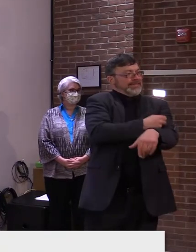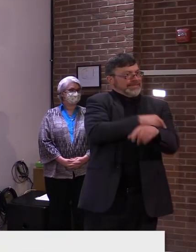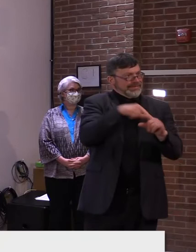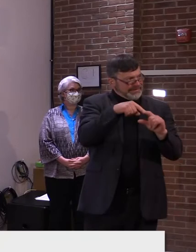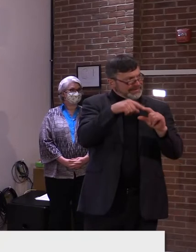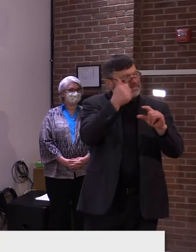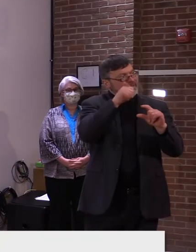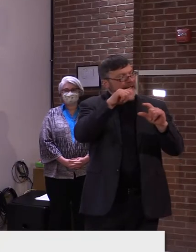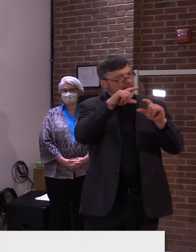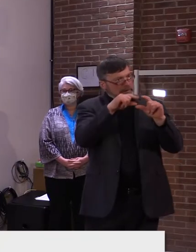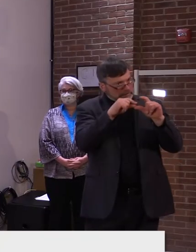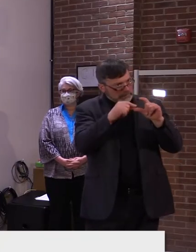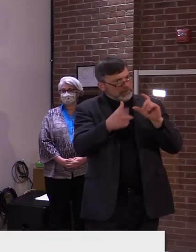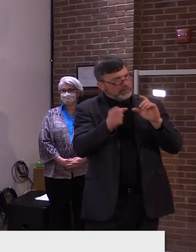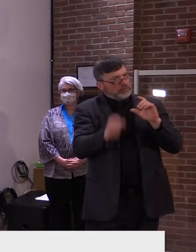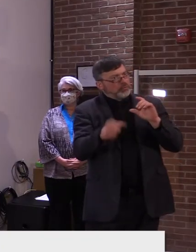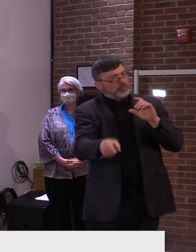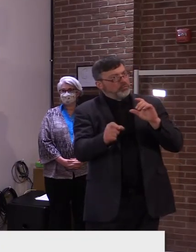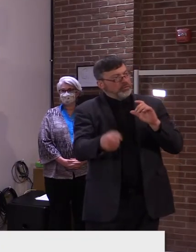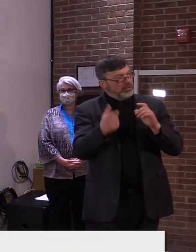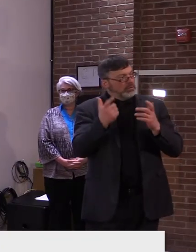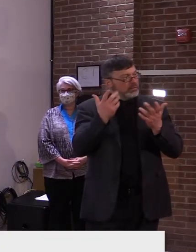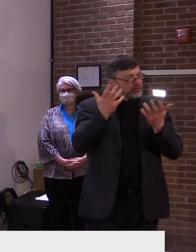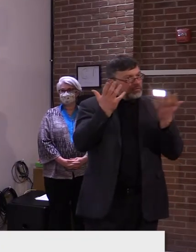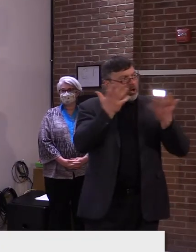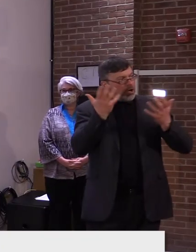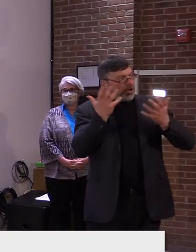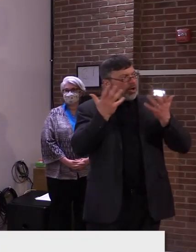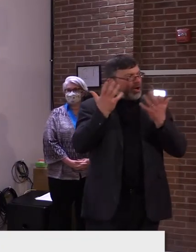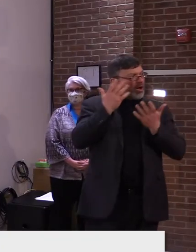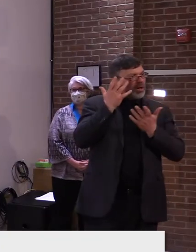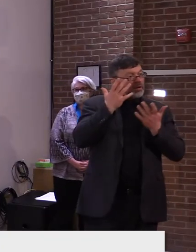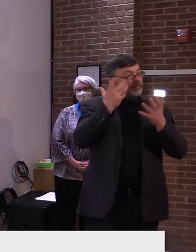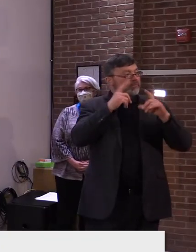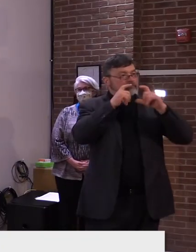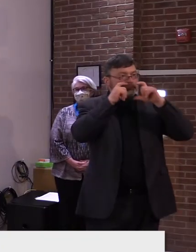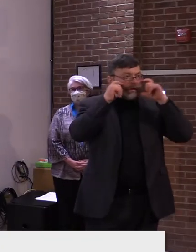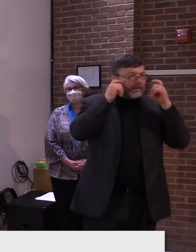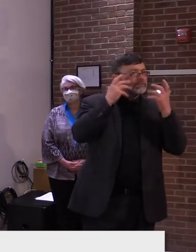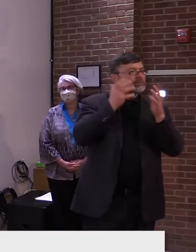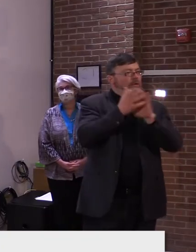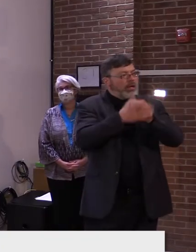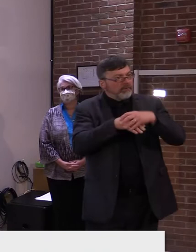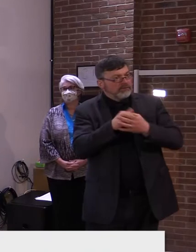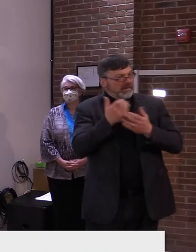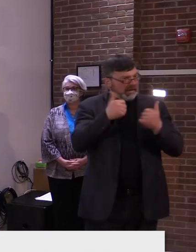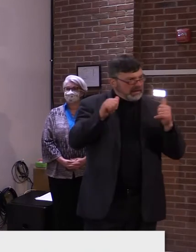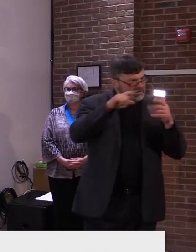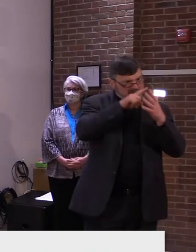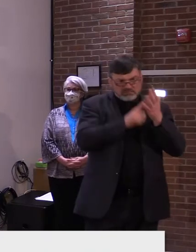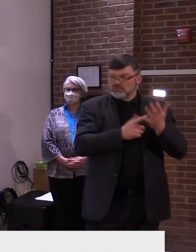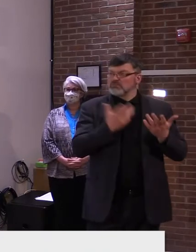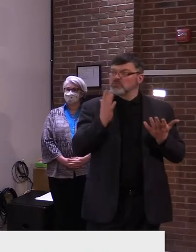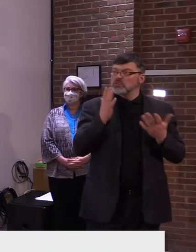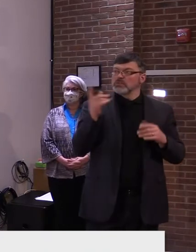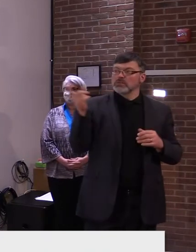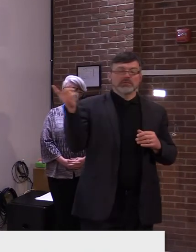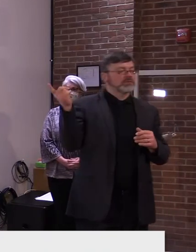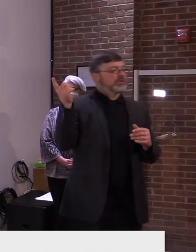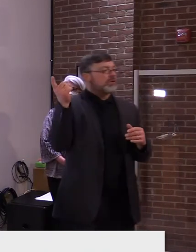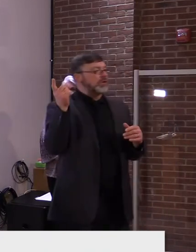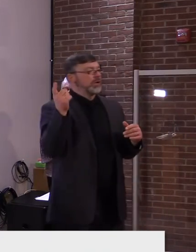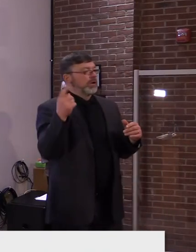and how are they handling that? You know, I have absolutely no knowledge on